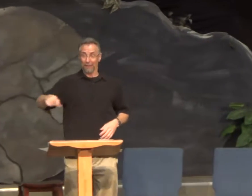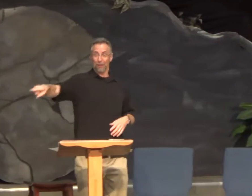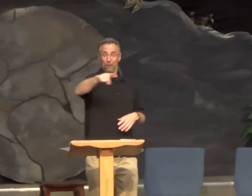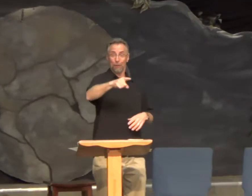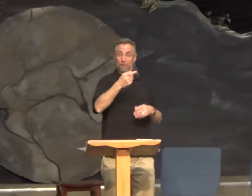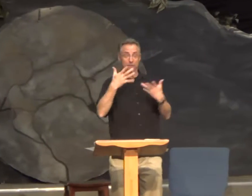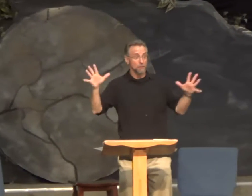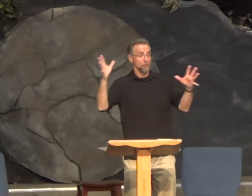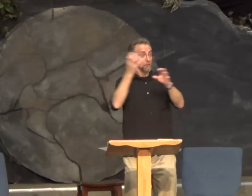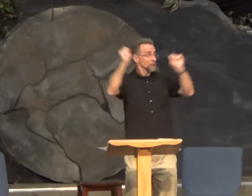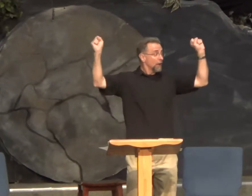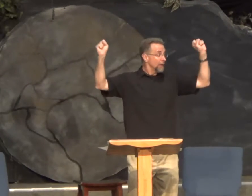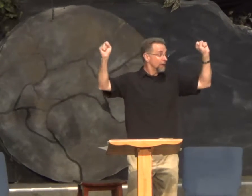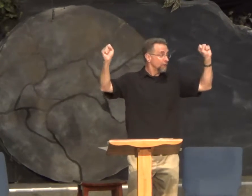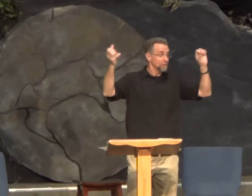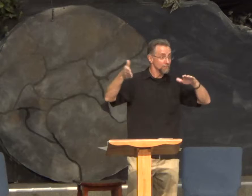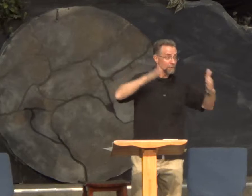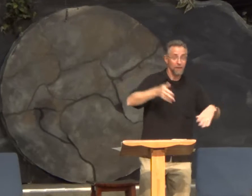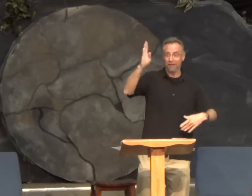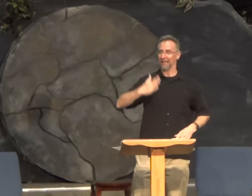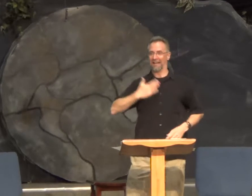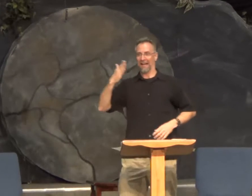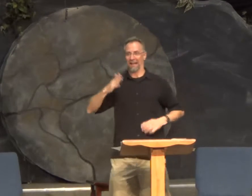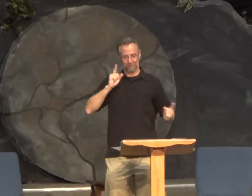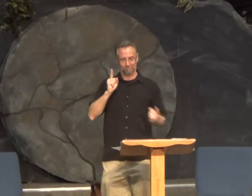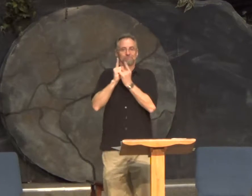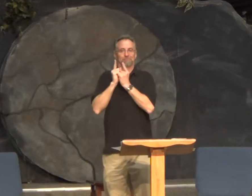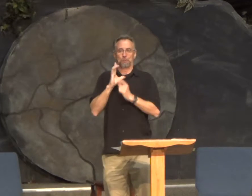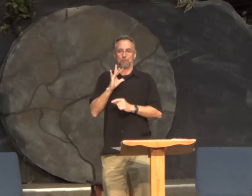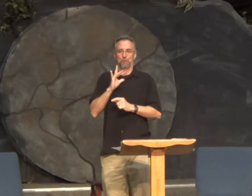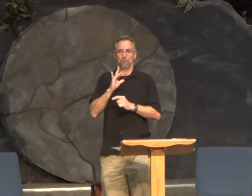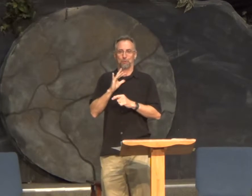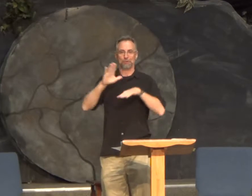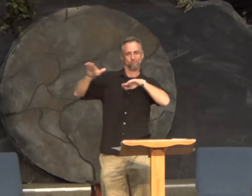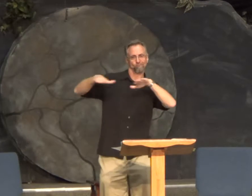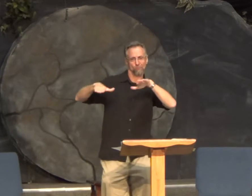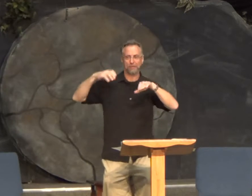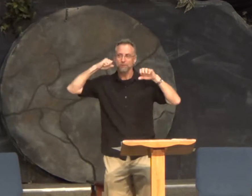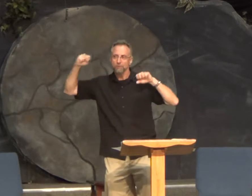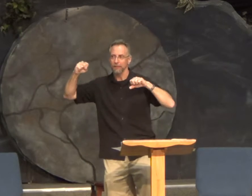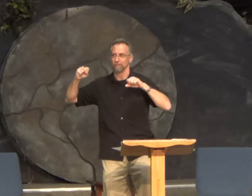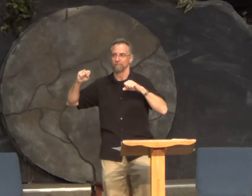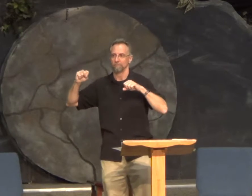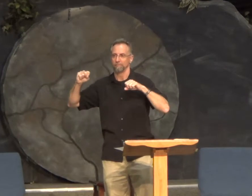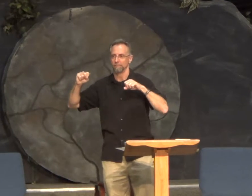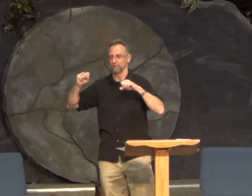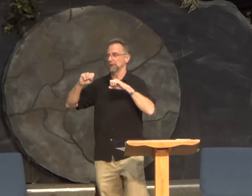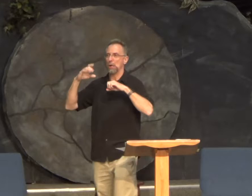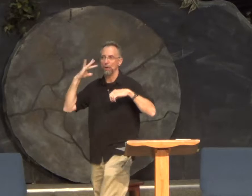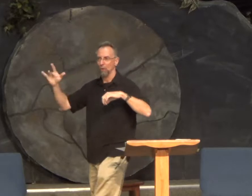But God rejoices with us when we're saved. He rejoices when he comes with us, when he can walk with us in